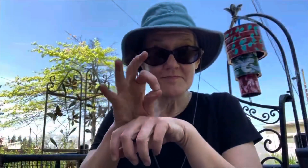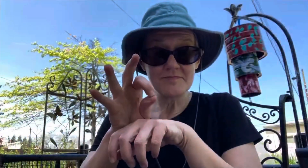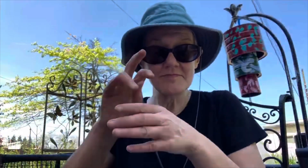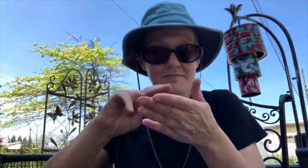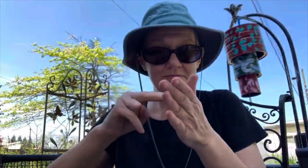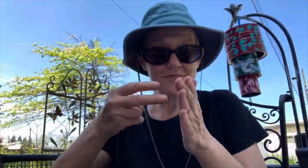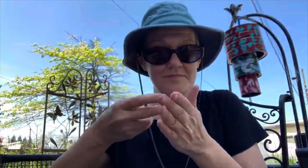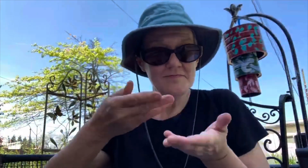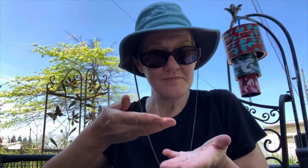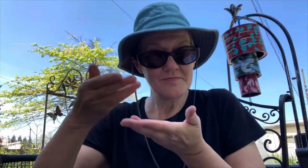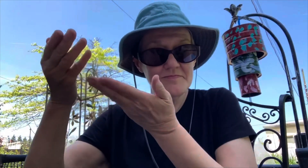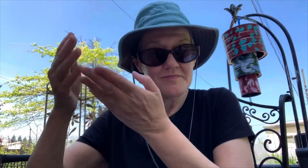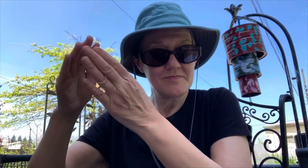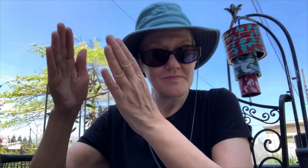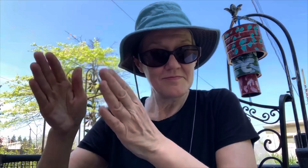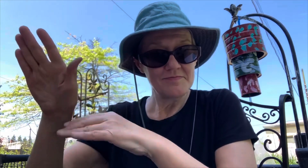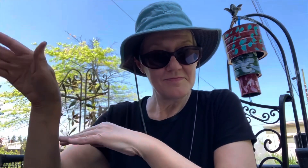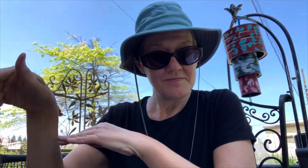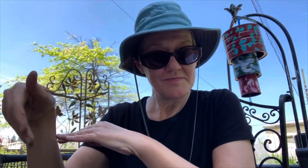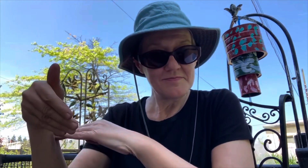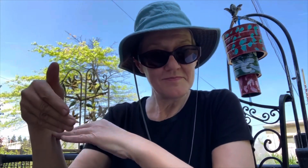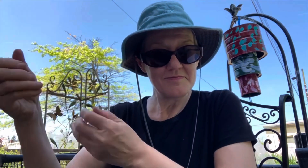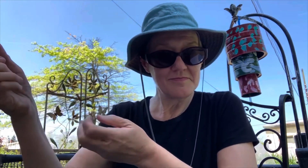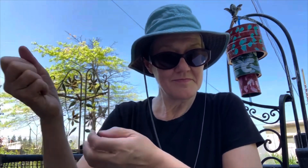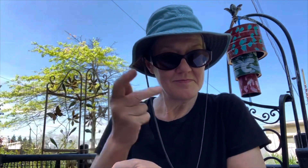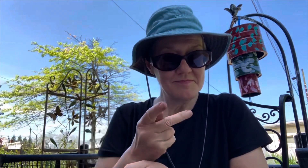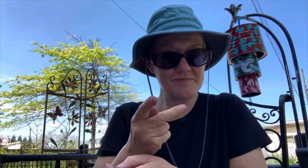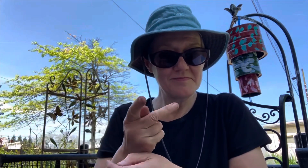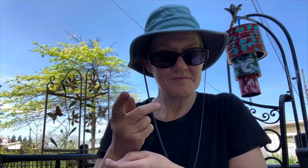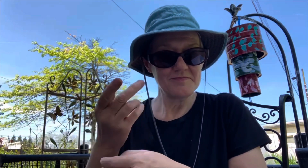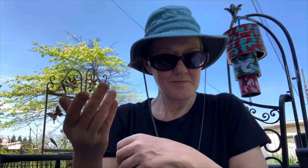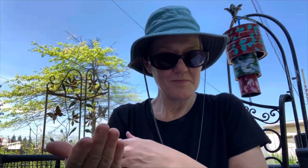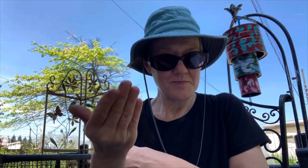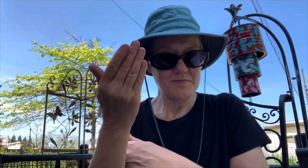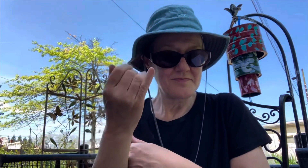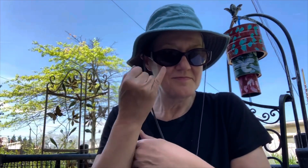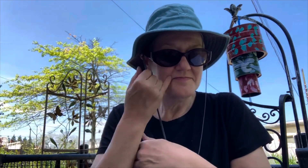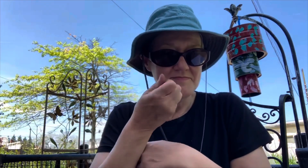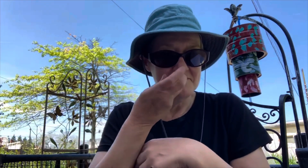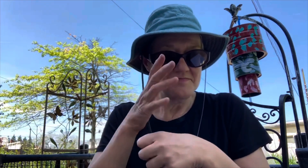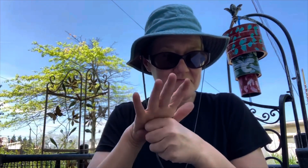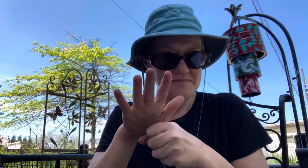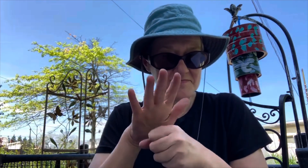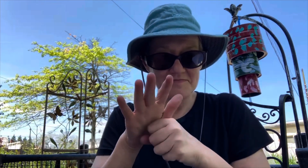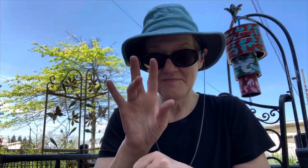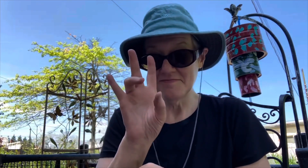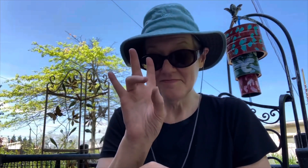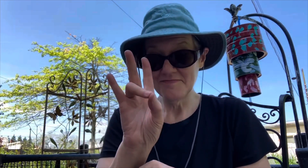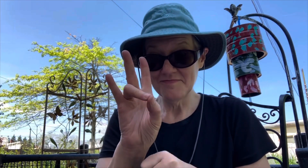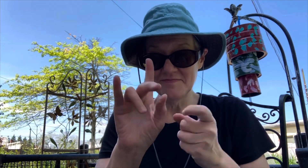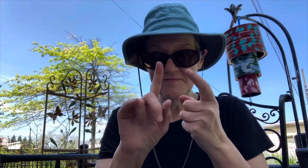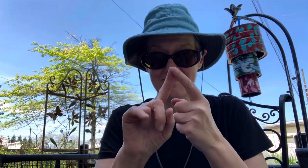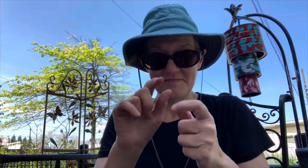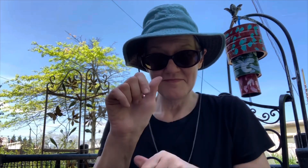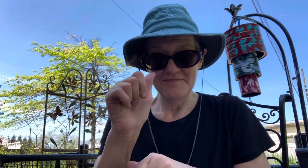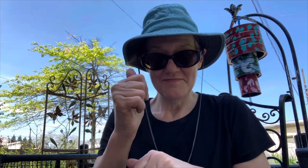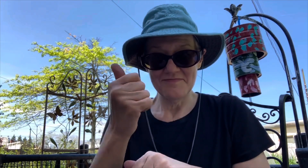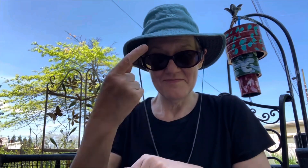These seedlings are going to stay in the house overnight and come out every morning when it's warm enough, 7 to